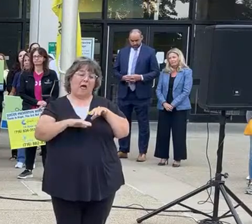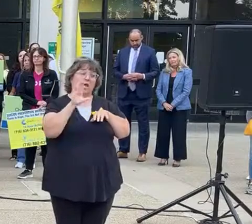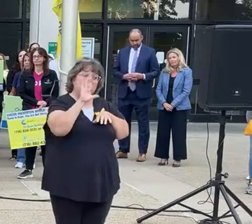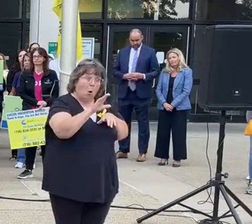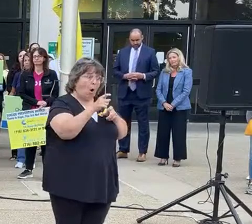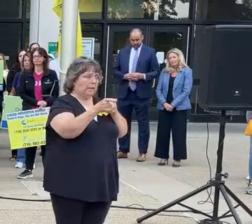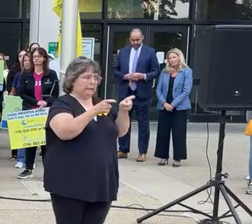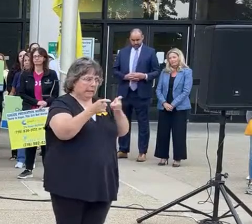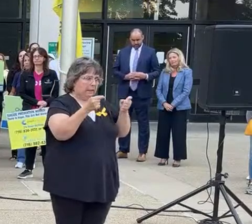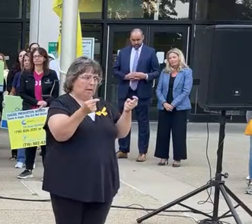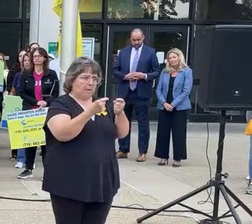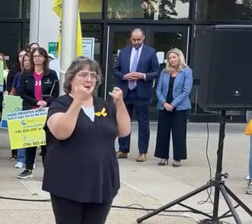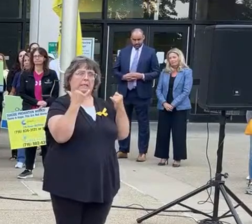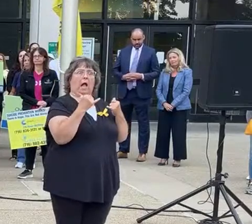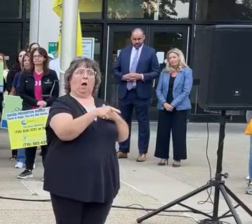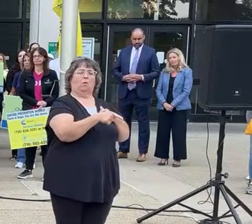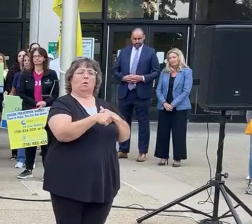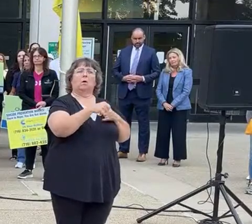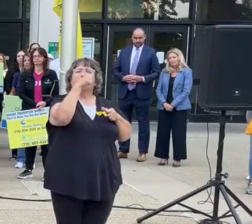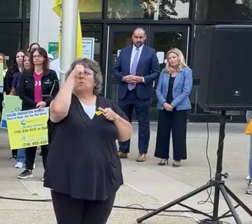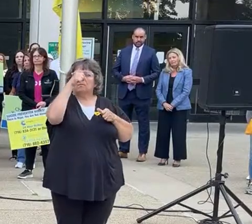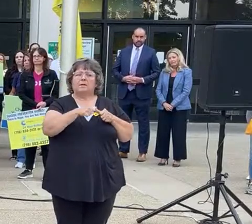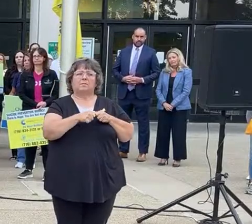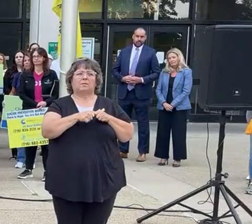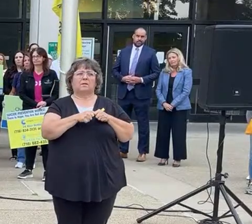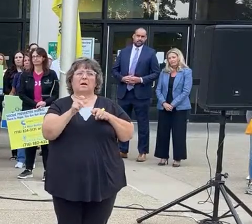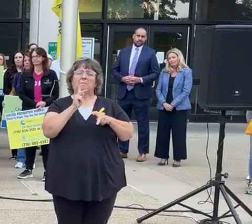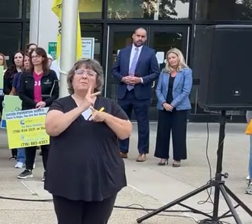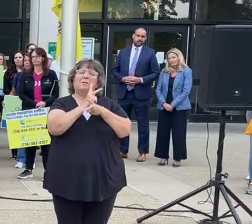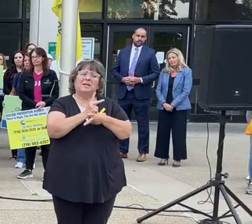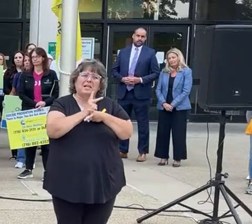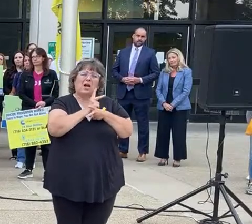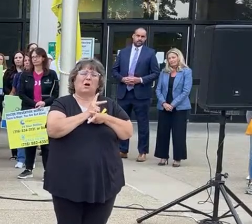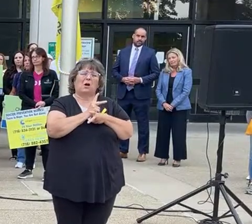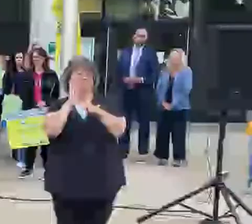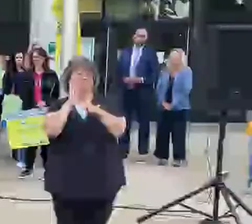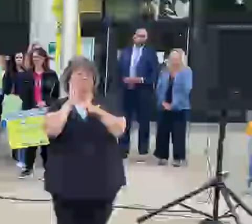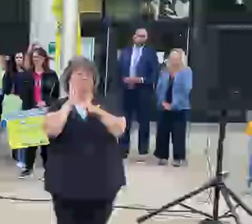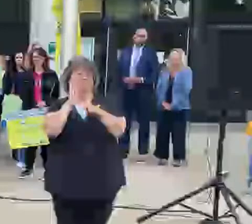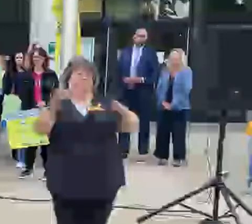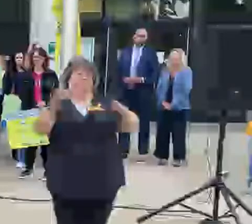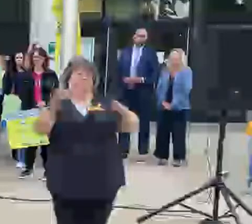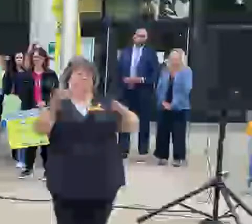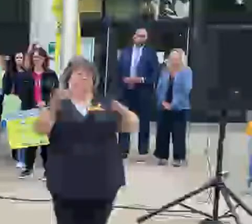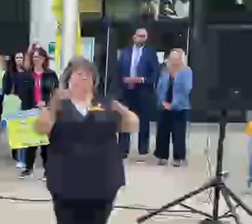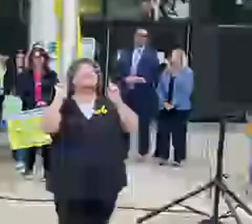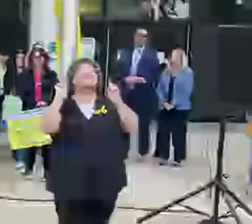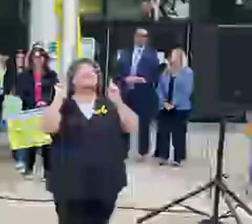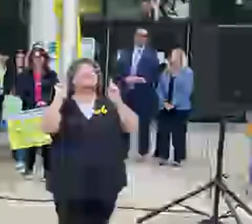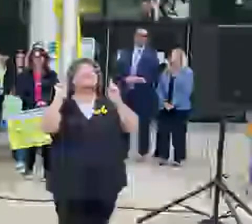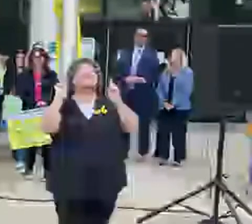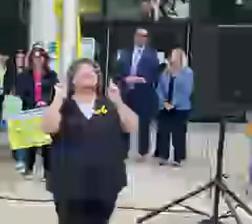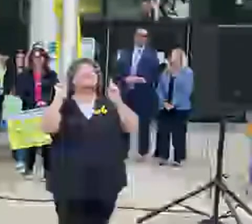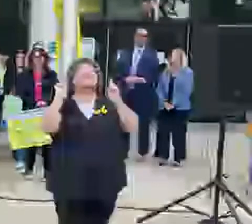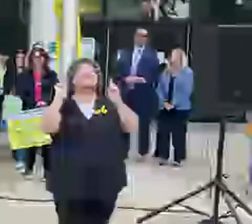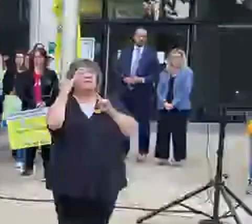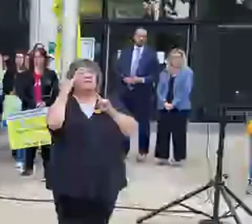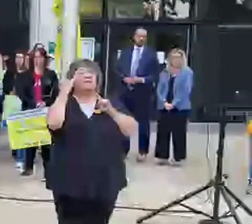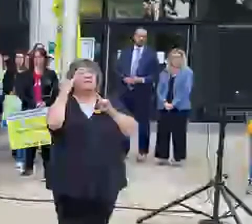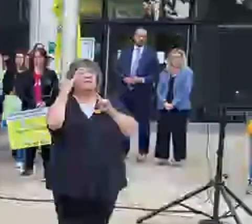dealing with at that moment, that just remember, people care about you. People love you. And as a society,